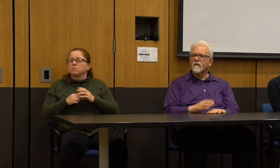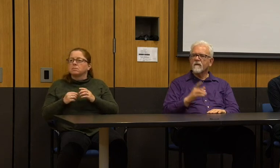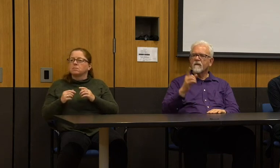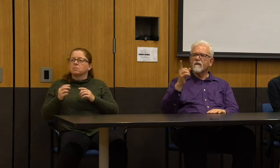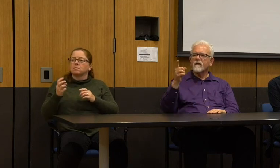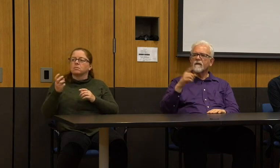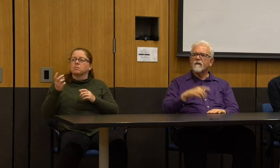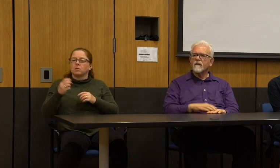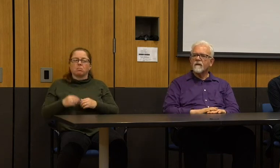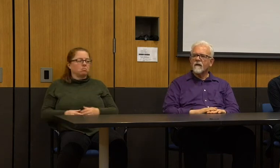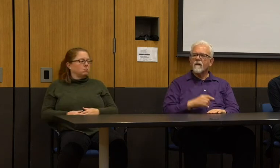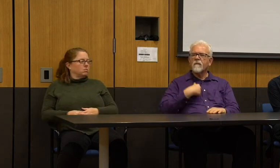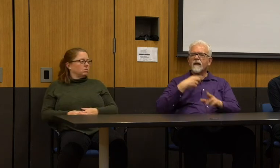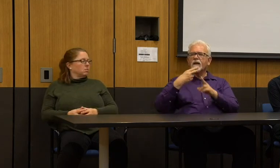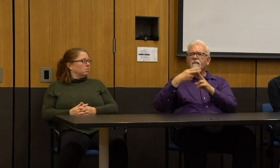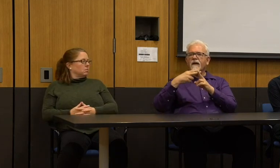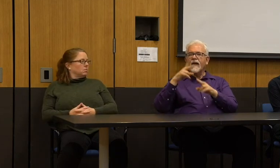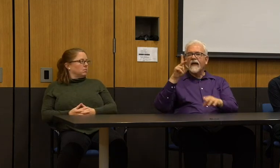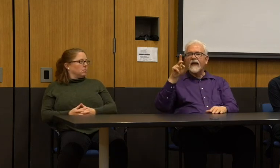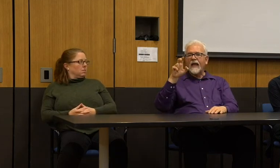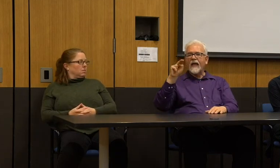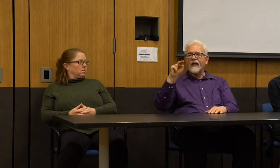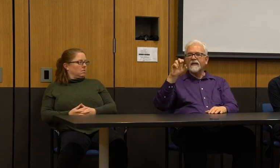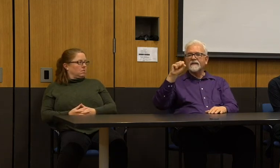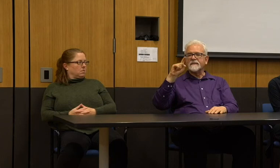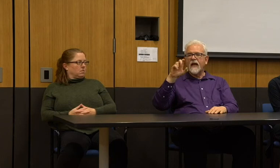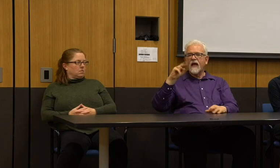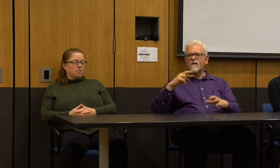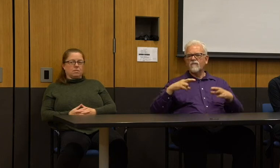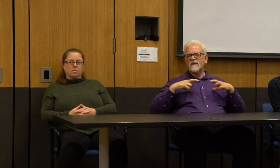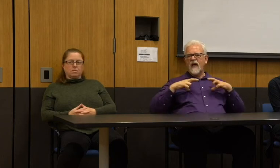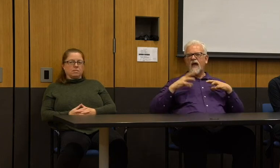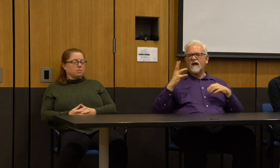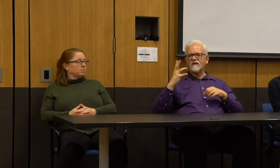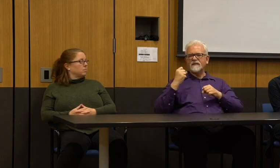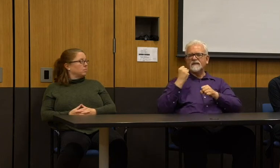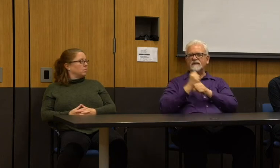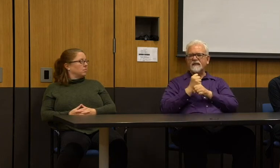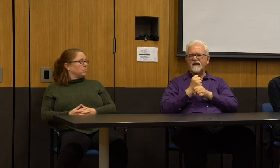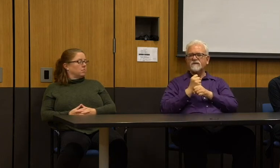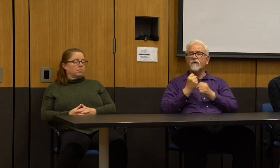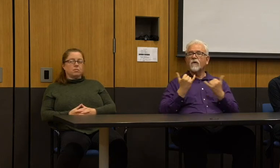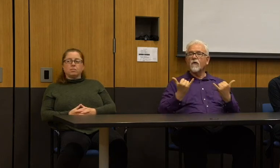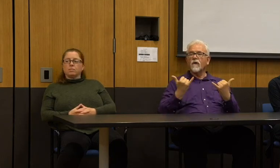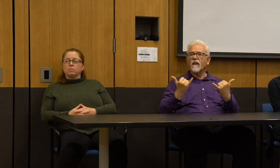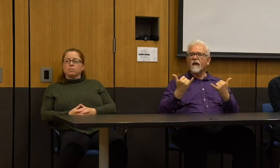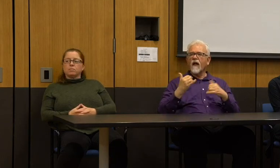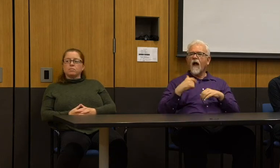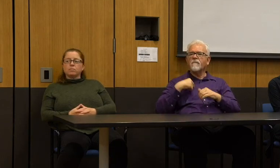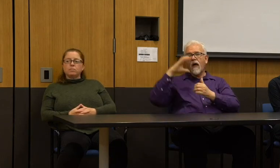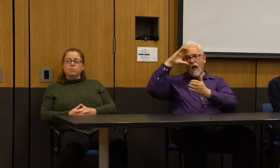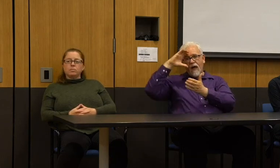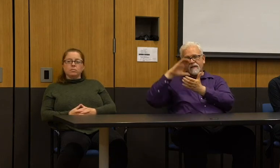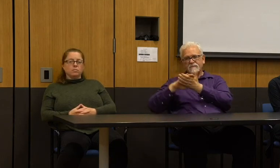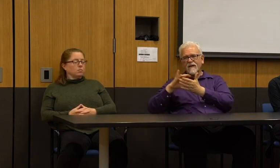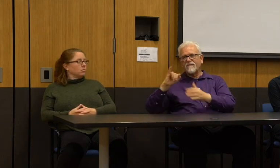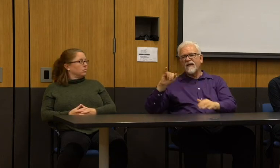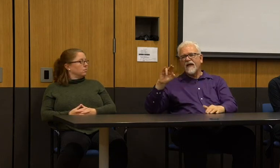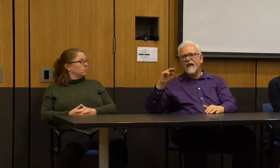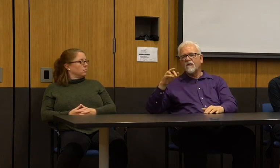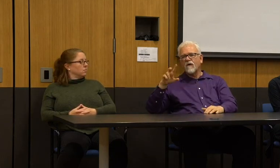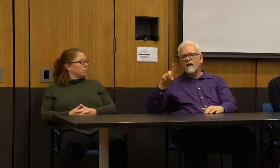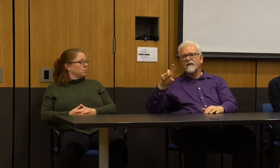My name is Ken Stein. I've been retired for 6 years. And currently, I'm the husband of Umber Tischer,